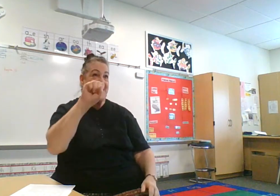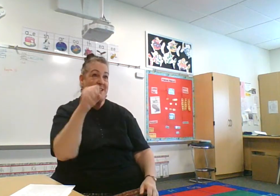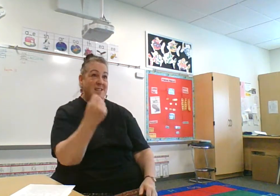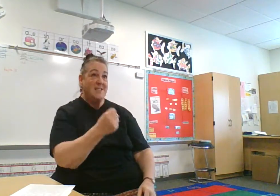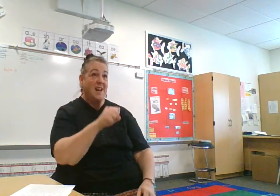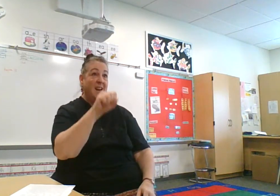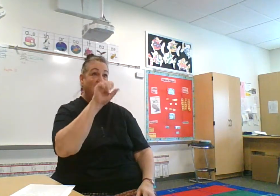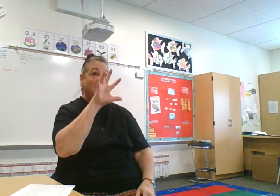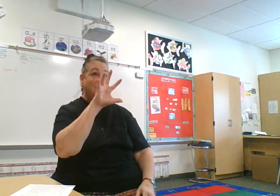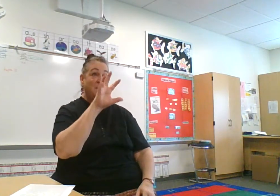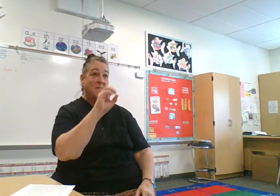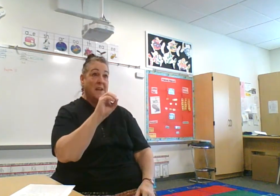She's 50.